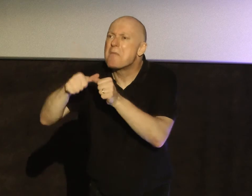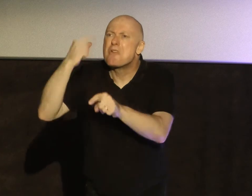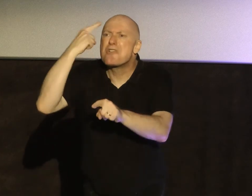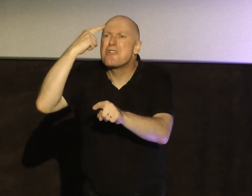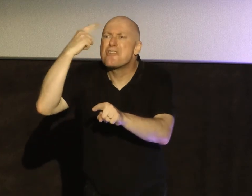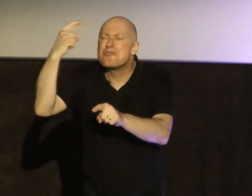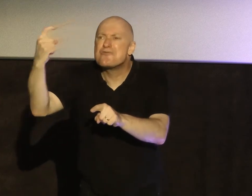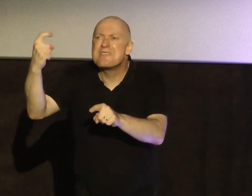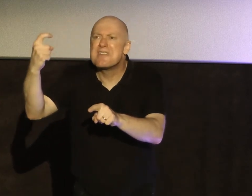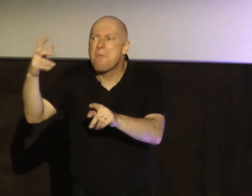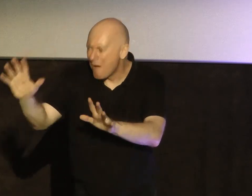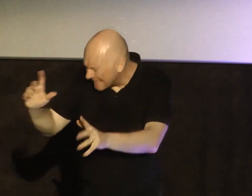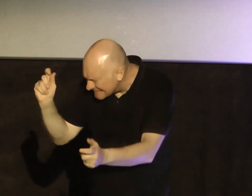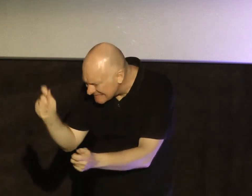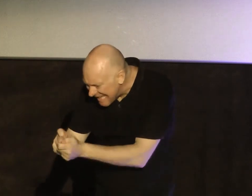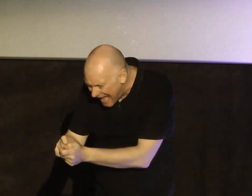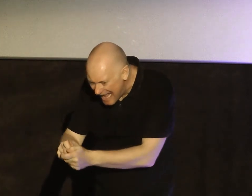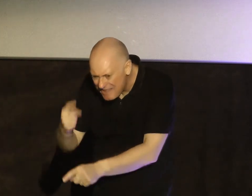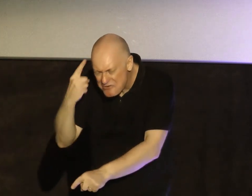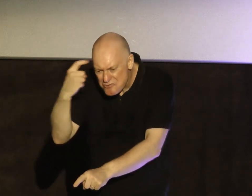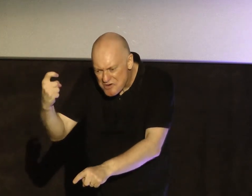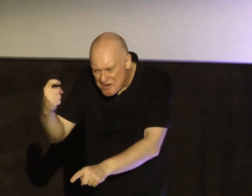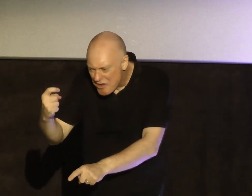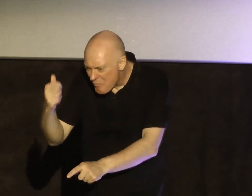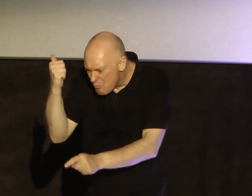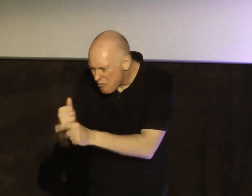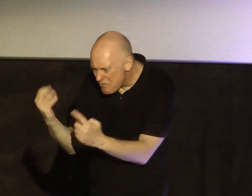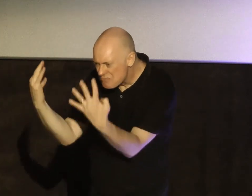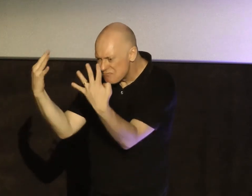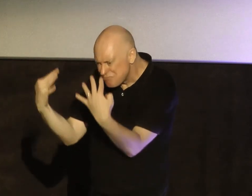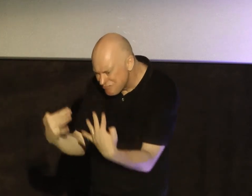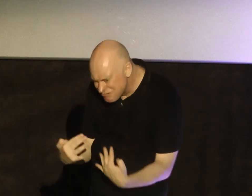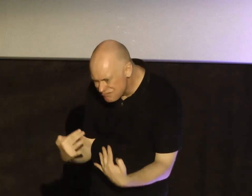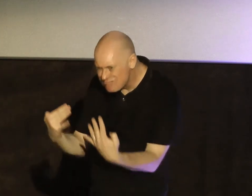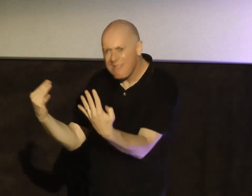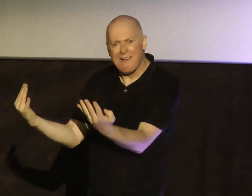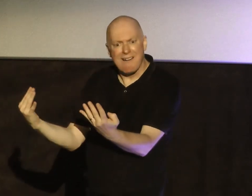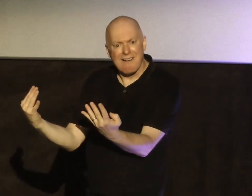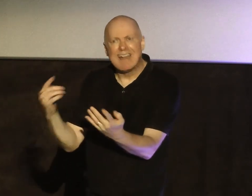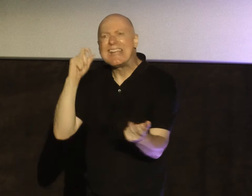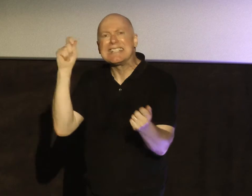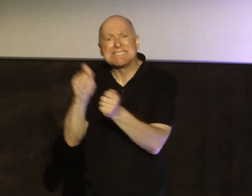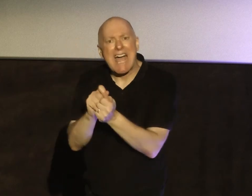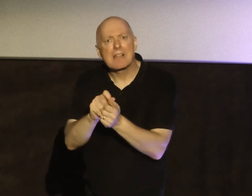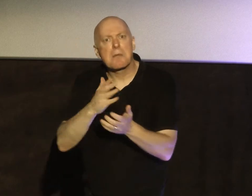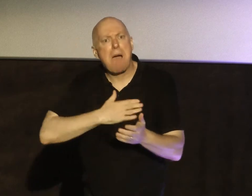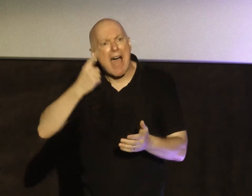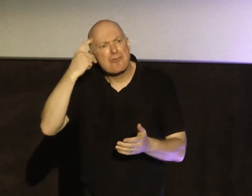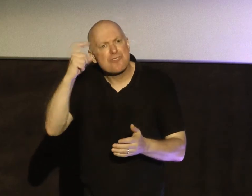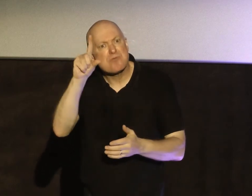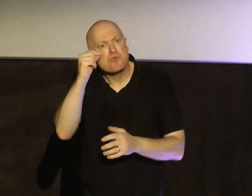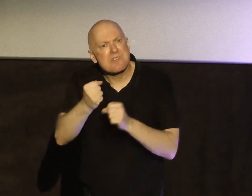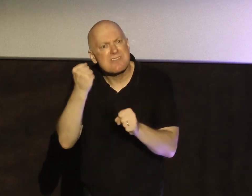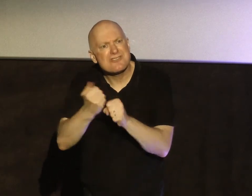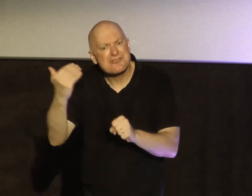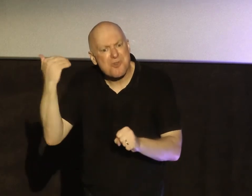this very moment. Here are his brothers bowing down before him, just as the dream said 20 years ago. The text goes